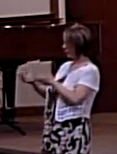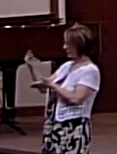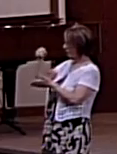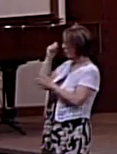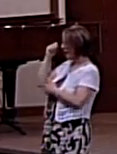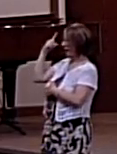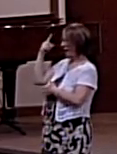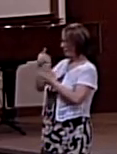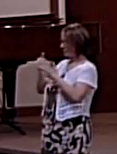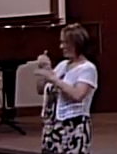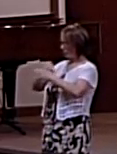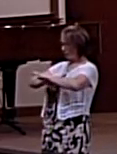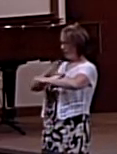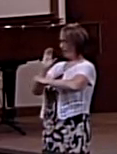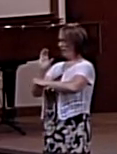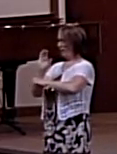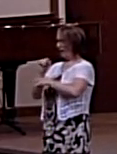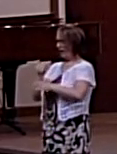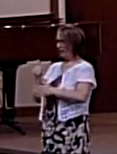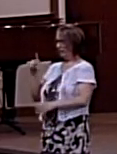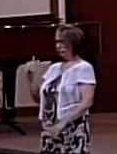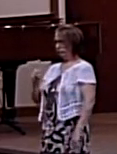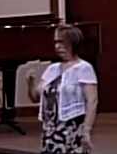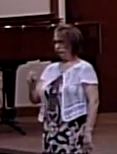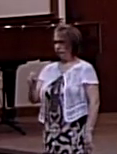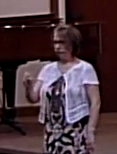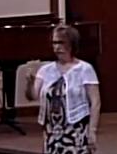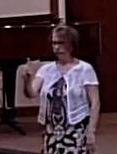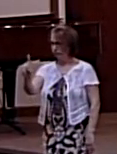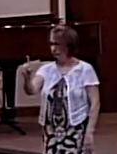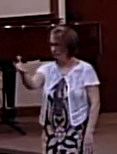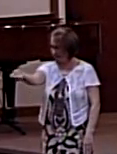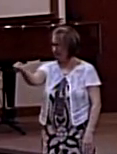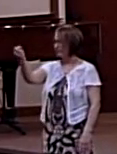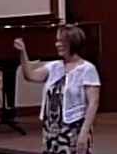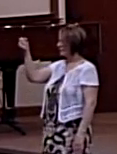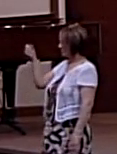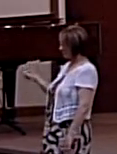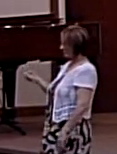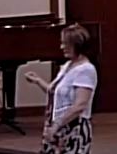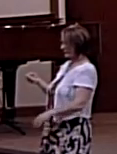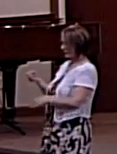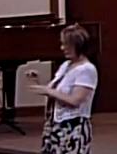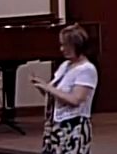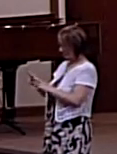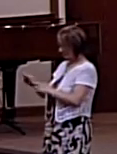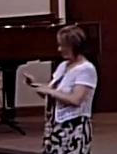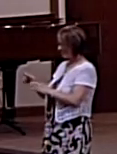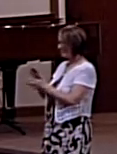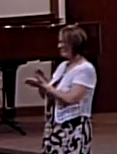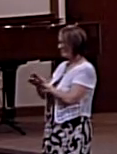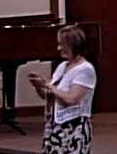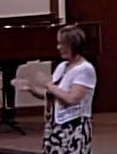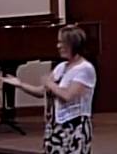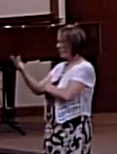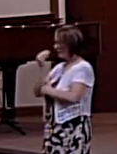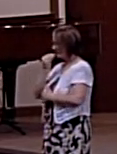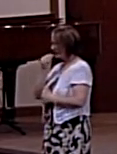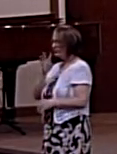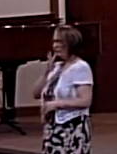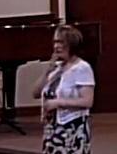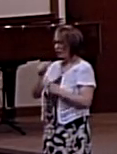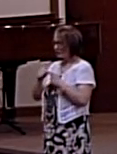house and get everything out and bring it so that she could prepare breakfast. And she talked about the ice box,